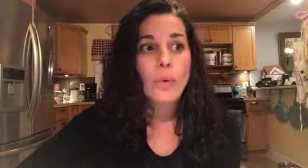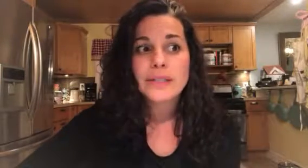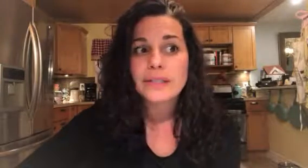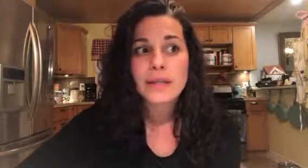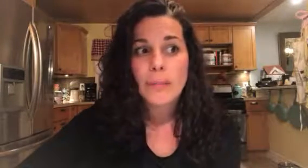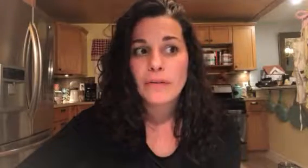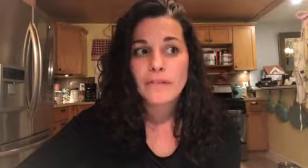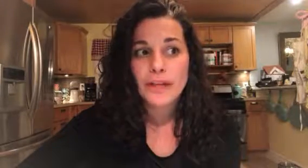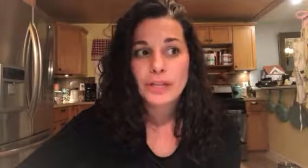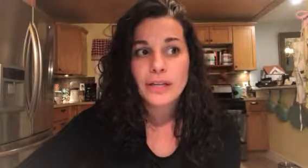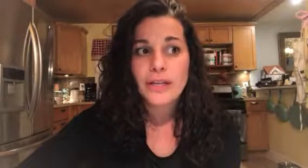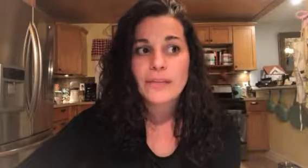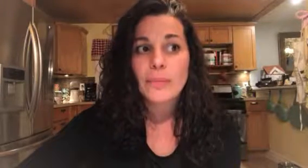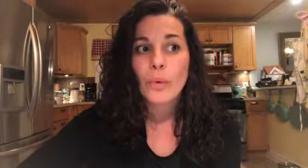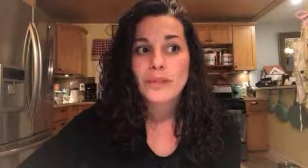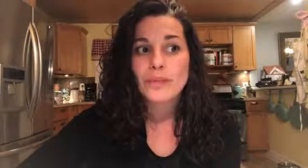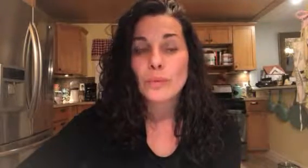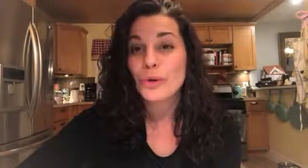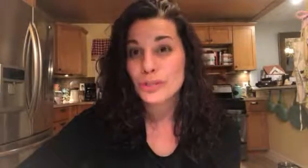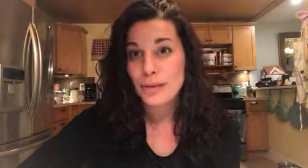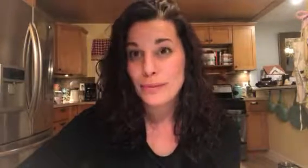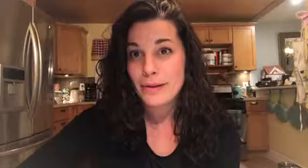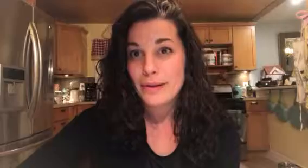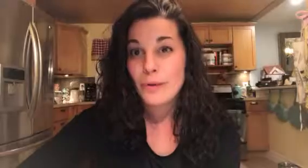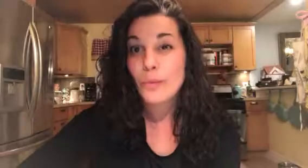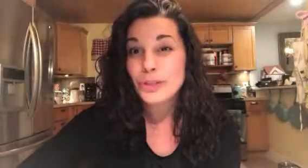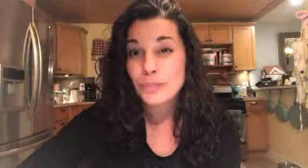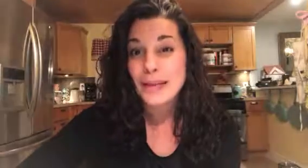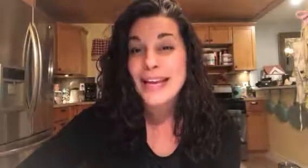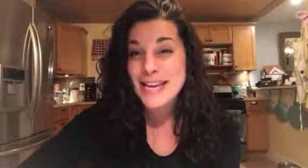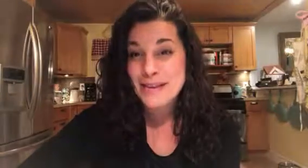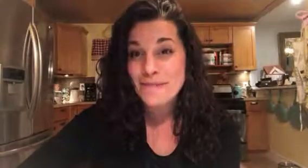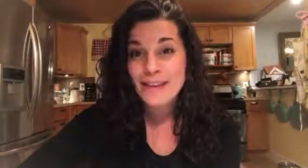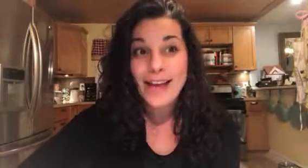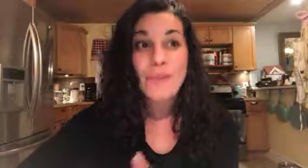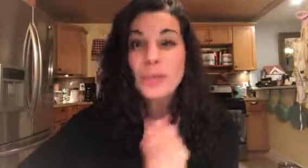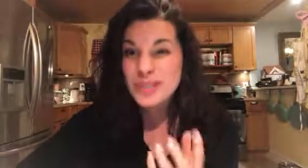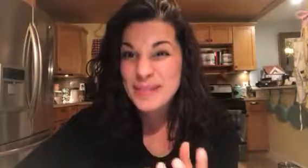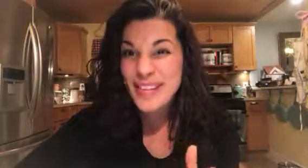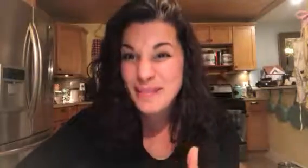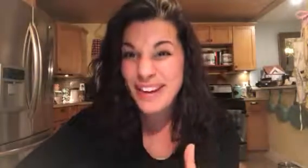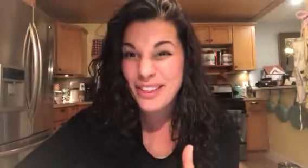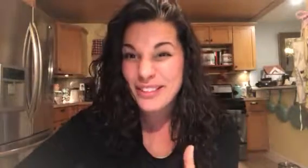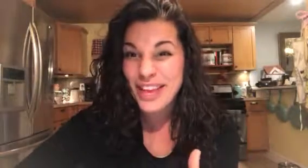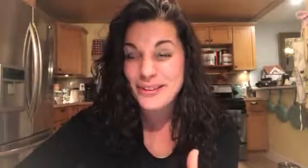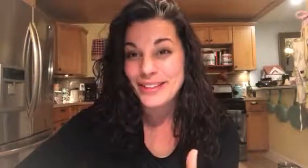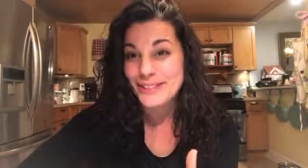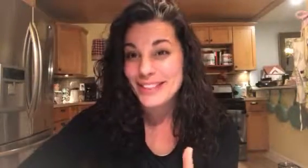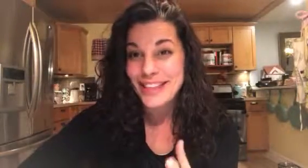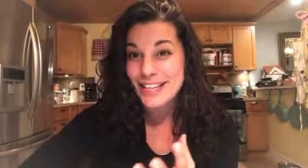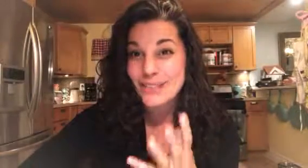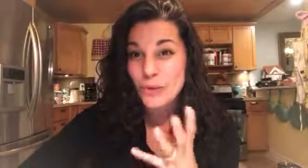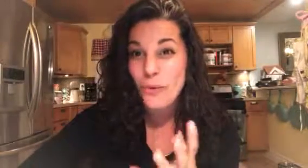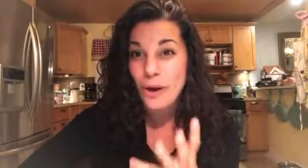point is not perfection, the point is worship. Worshiping Him. And we're worshiping Him in another language, which I think is so